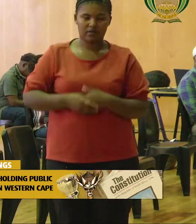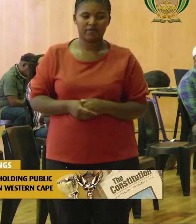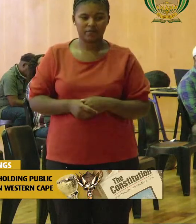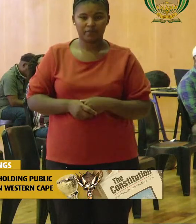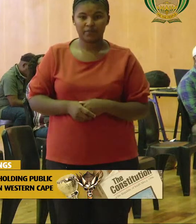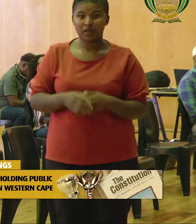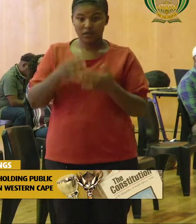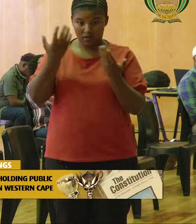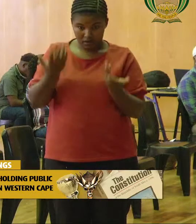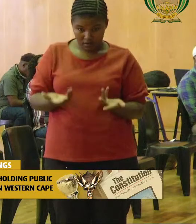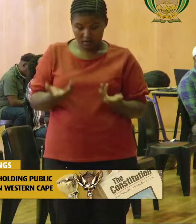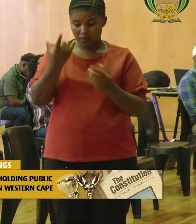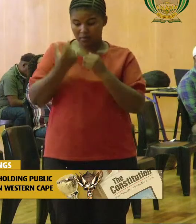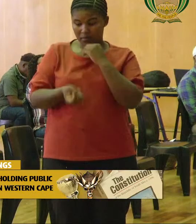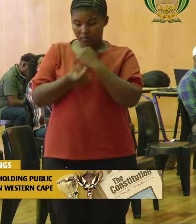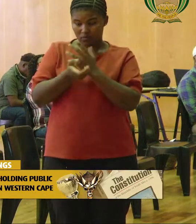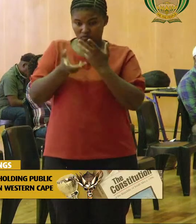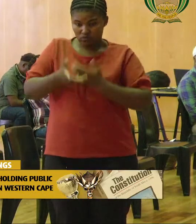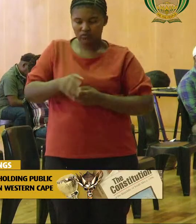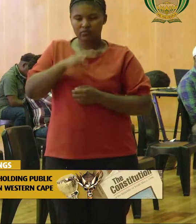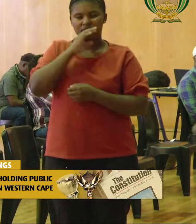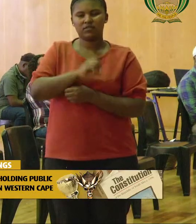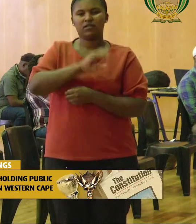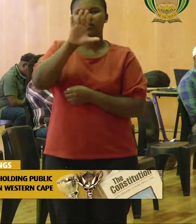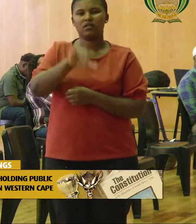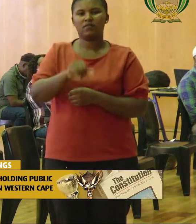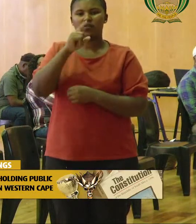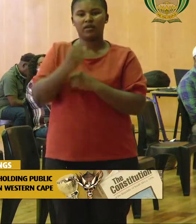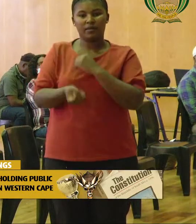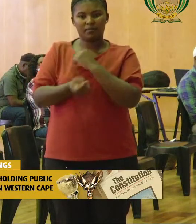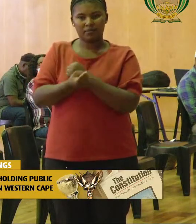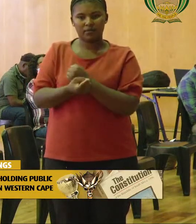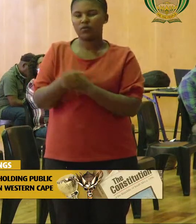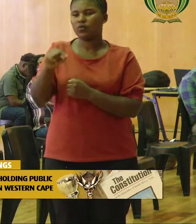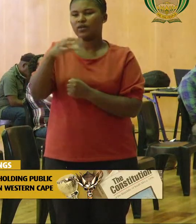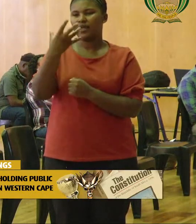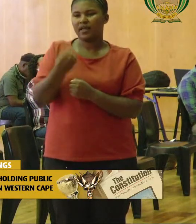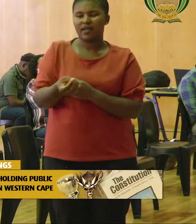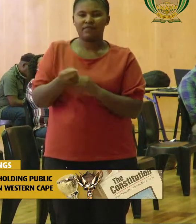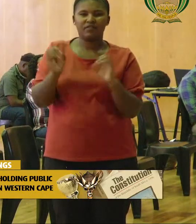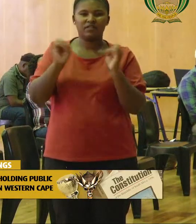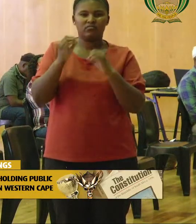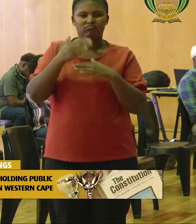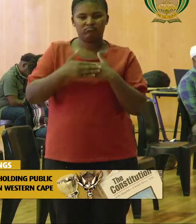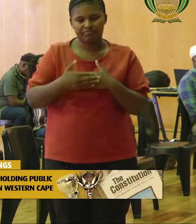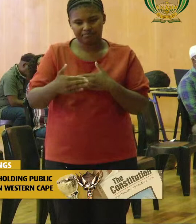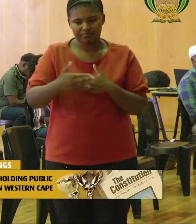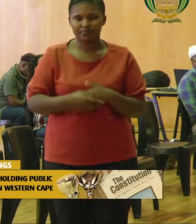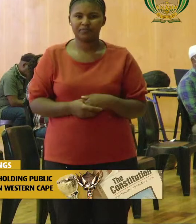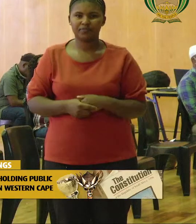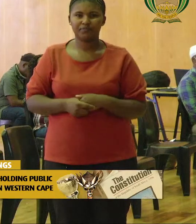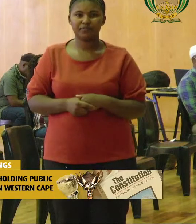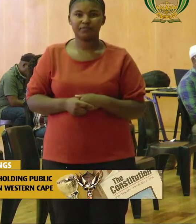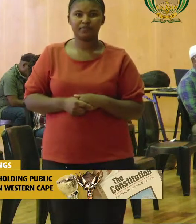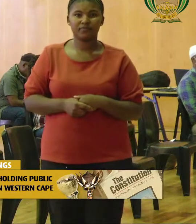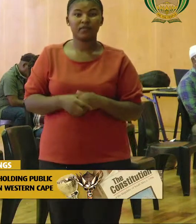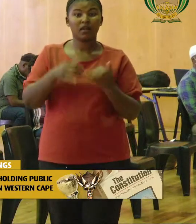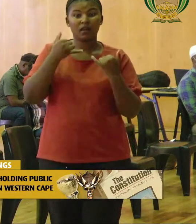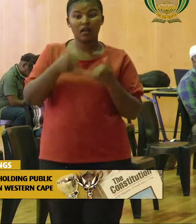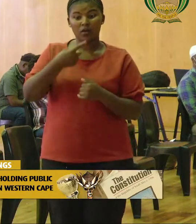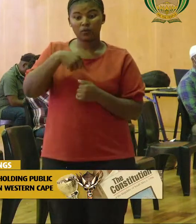uMzantsi Afrika egcabaseni lokokuba kungabikho nto ibheka phambili. Yile nto ke